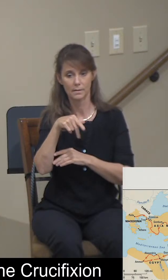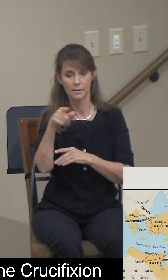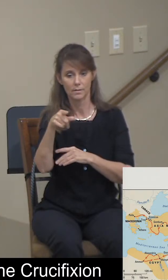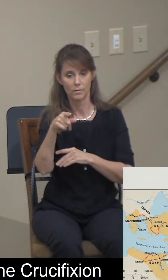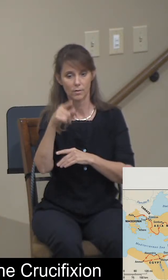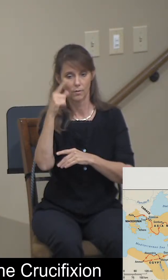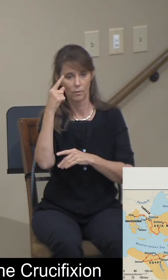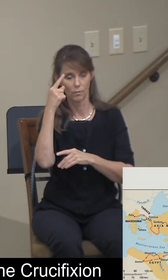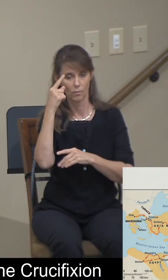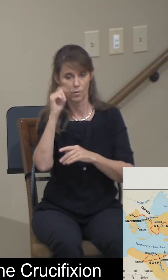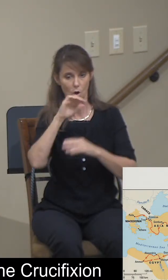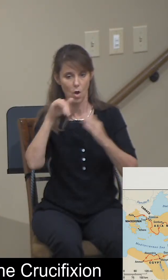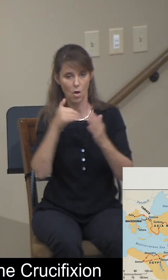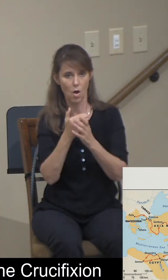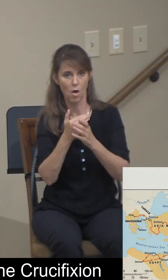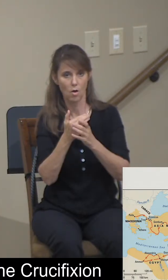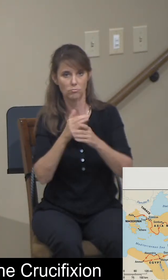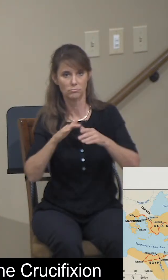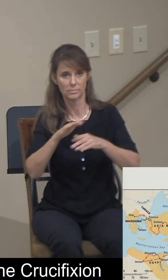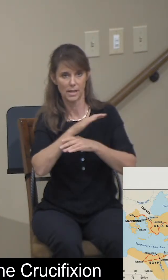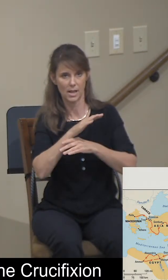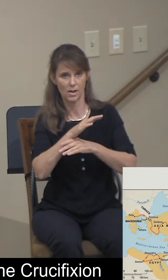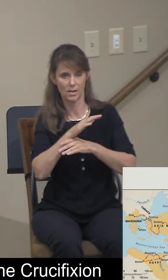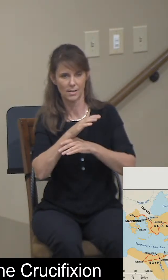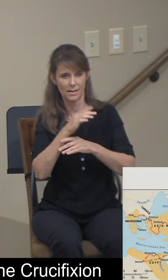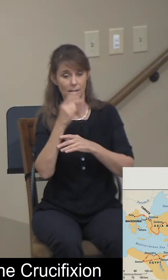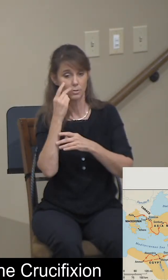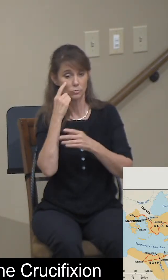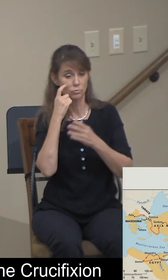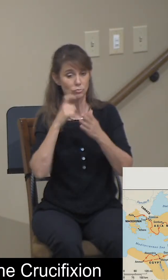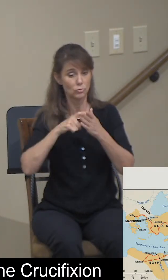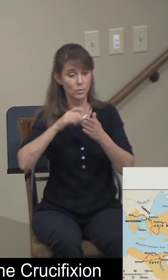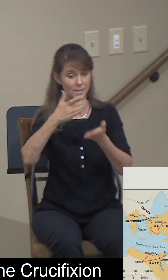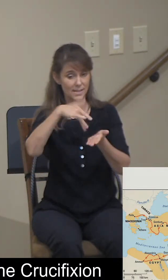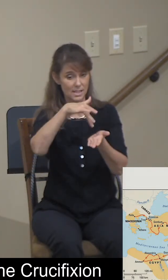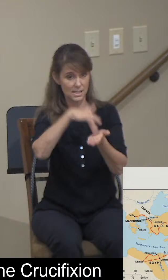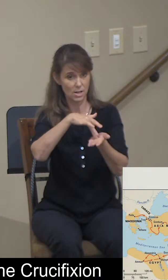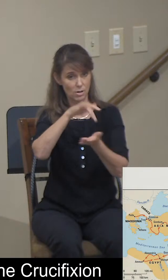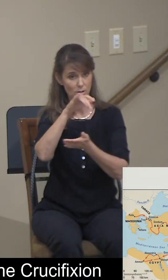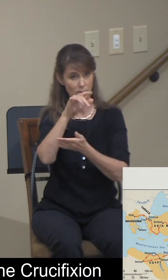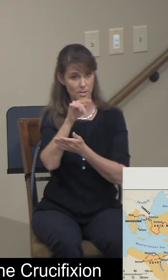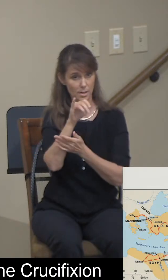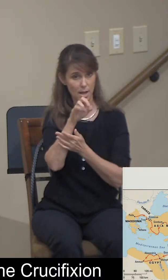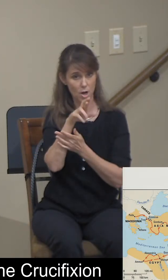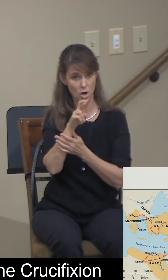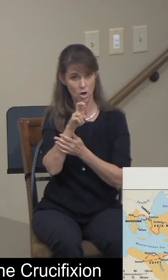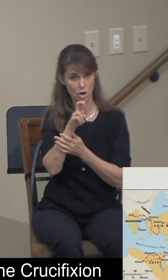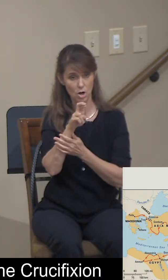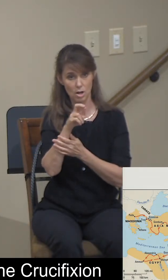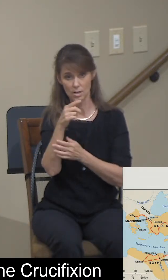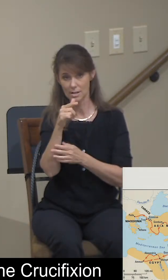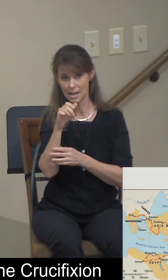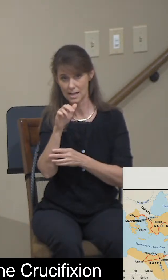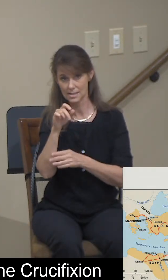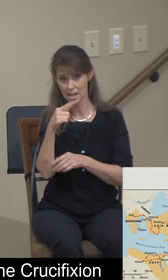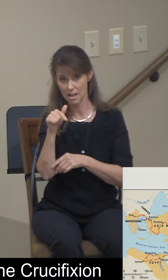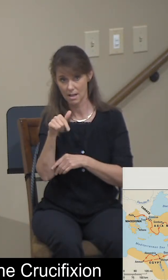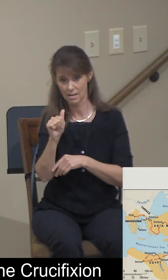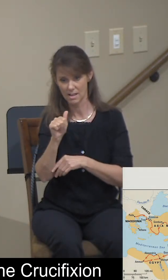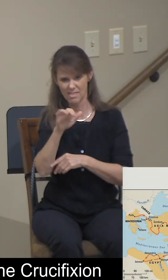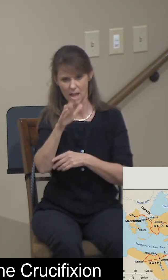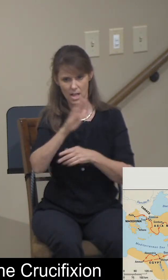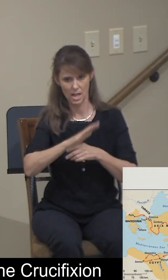And you can see there towards the center that Tyre, Gaza, that area, and